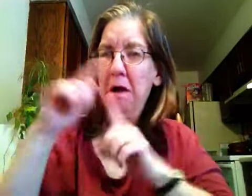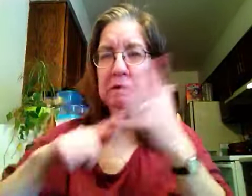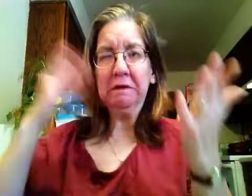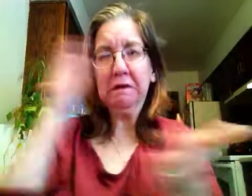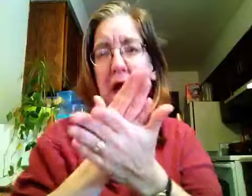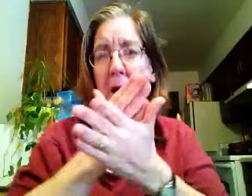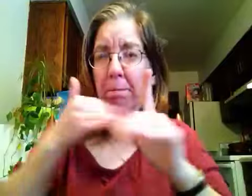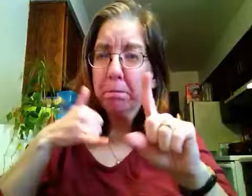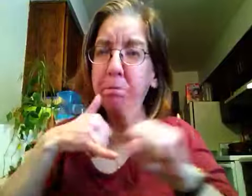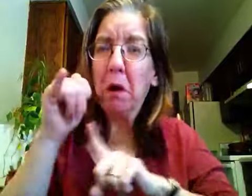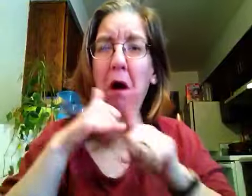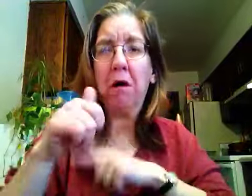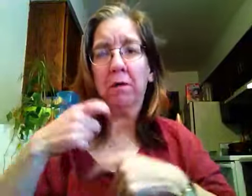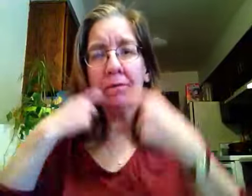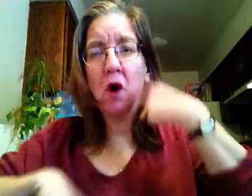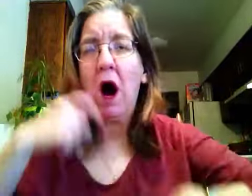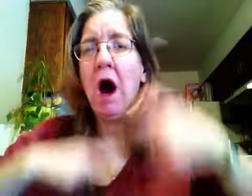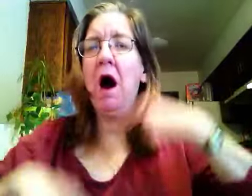It's little different.